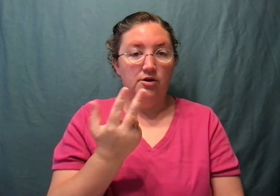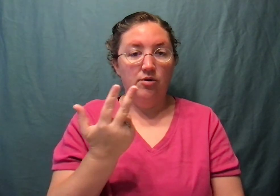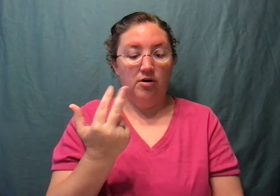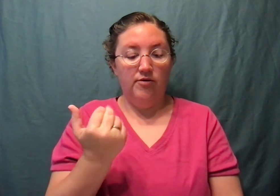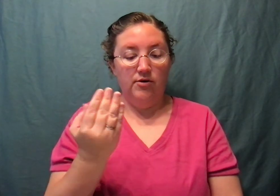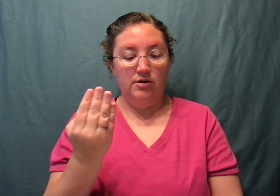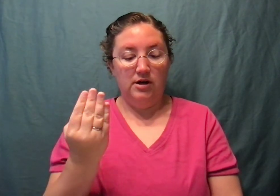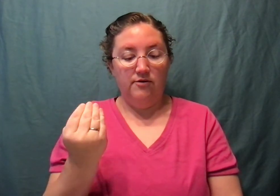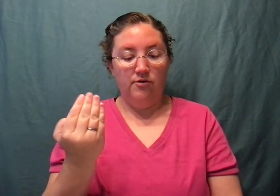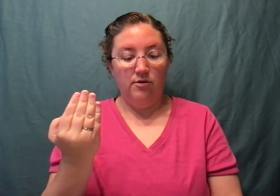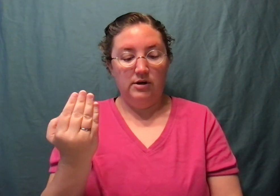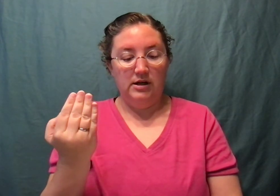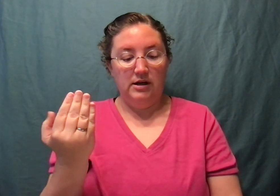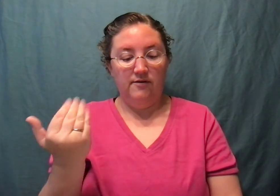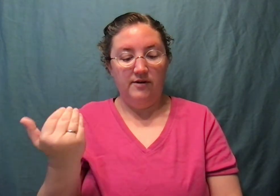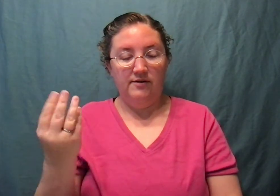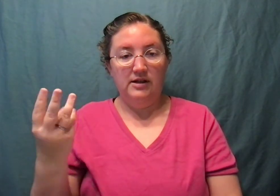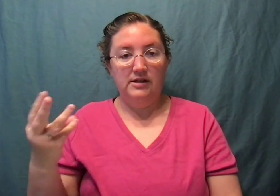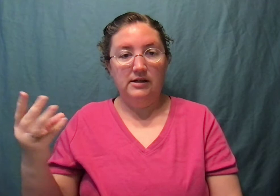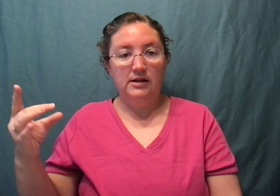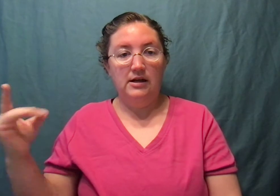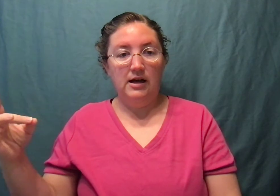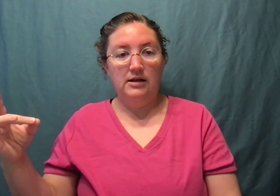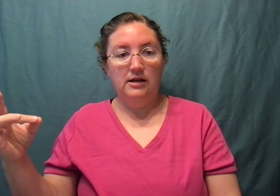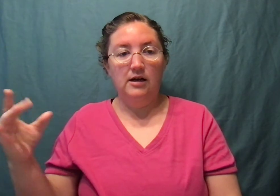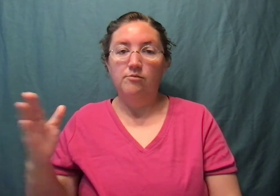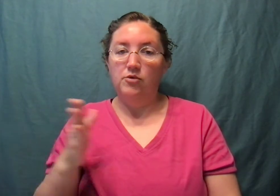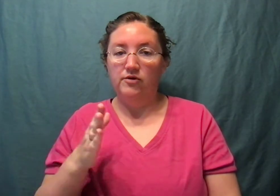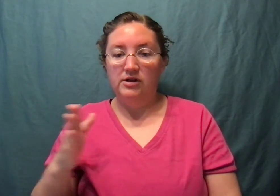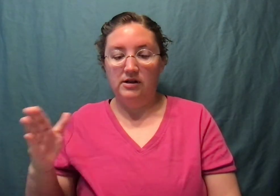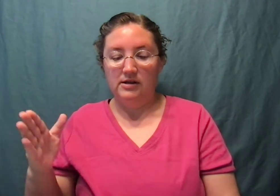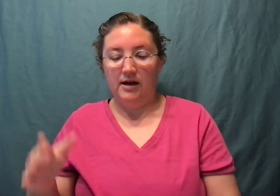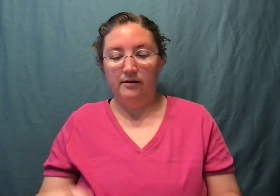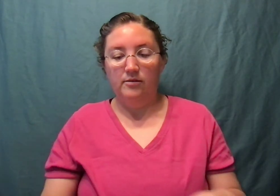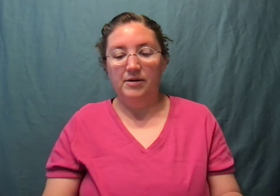12, 13, 14, 15, 16, 18. Moved it to the side a little bit.